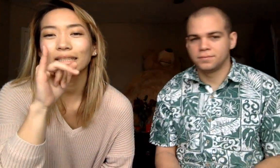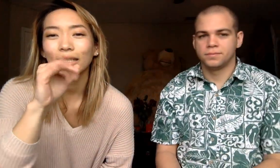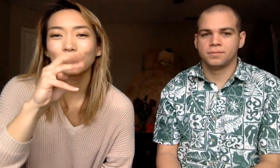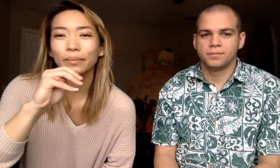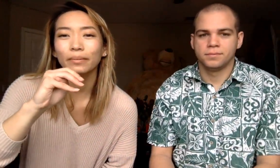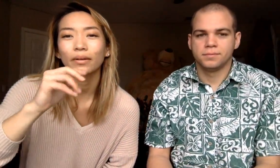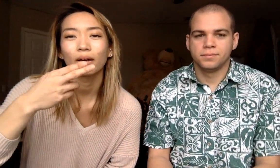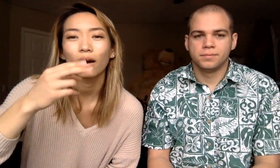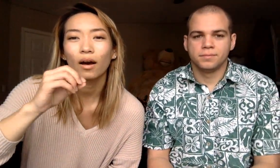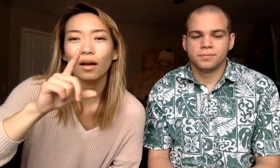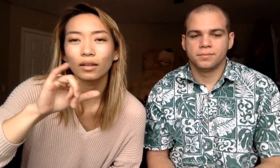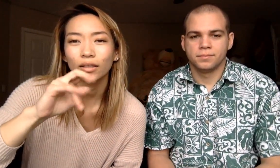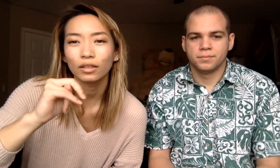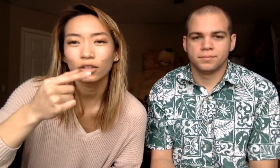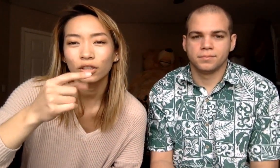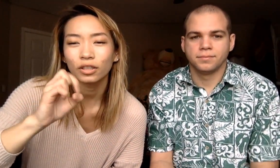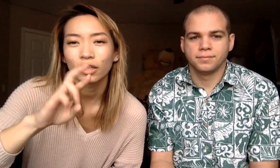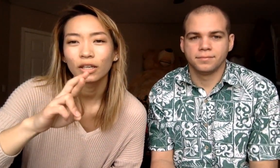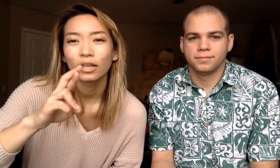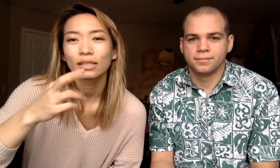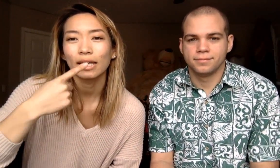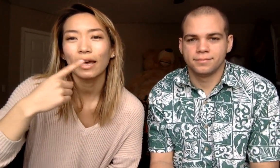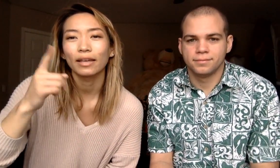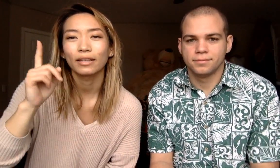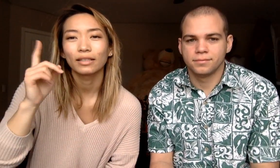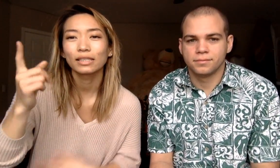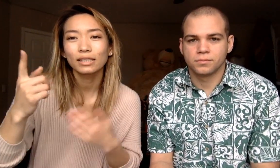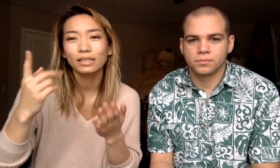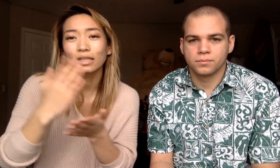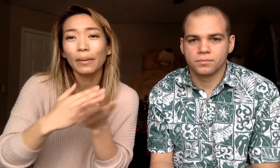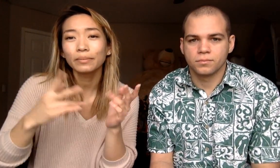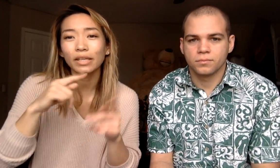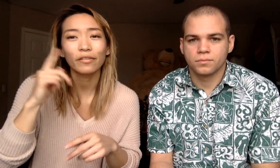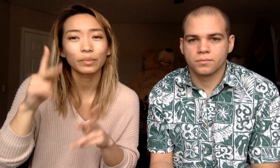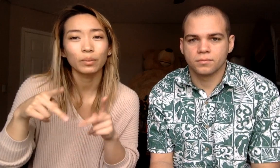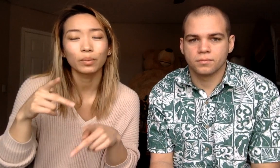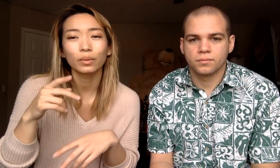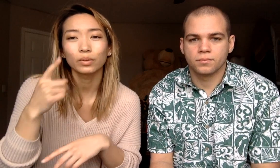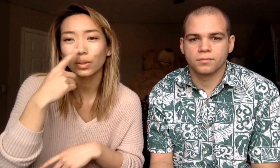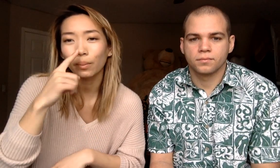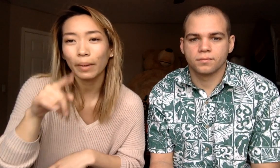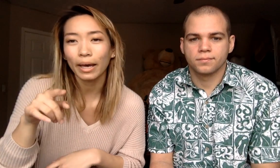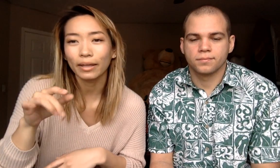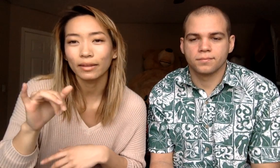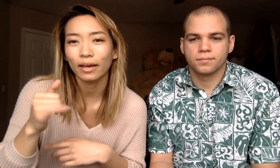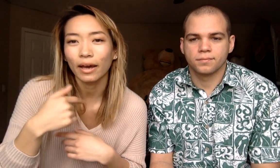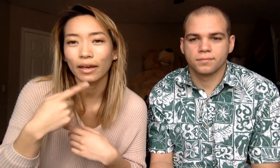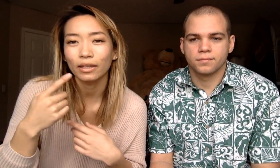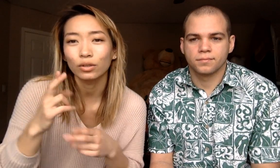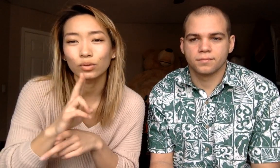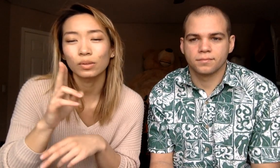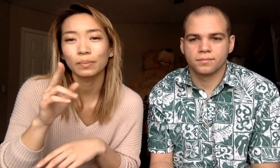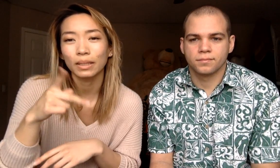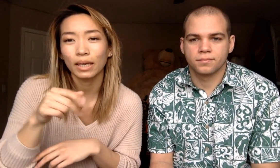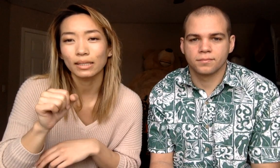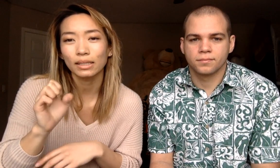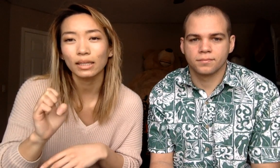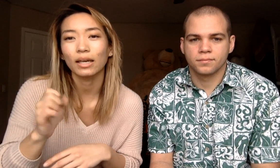Tim Hollinger said, some deaf people don't mind that I use PSE.